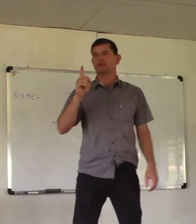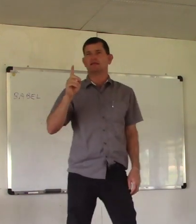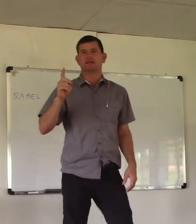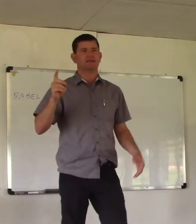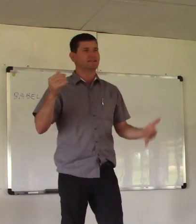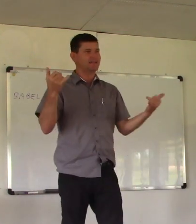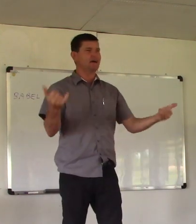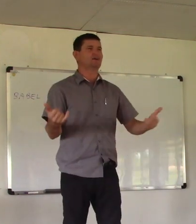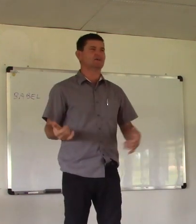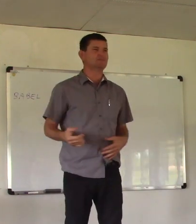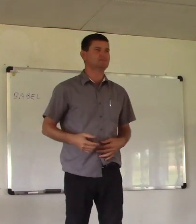Now,